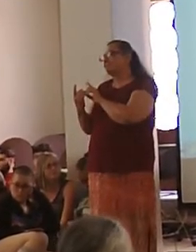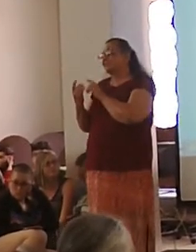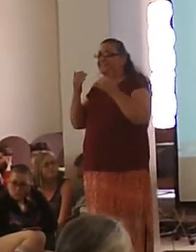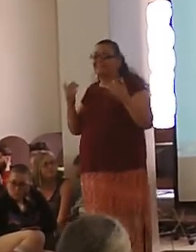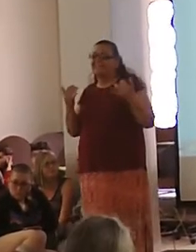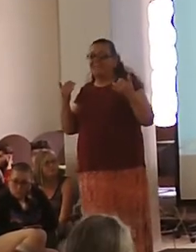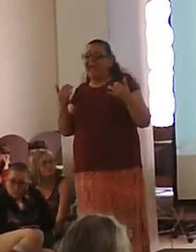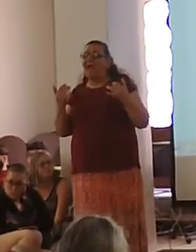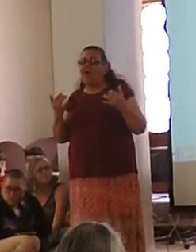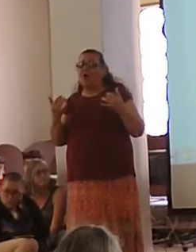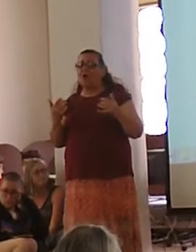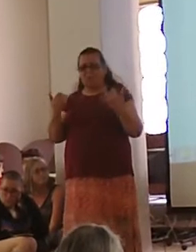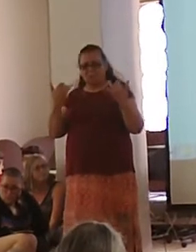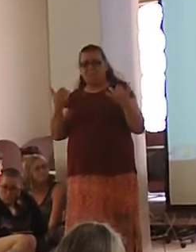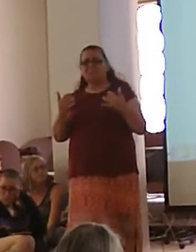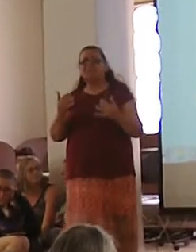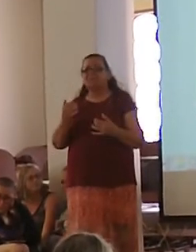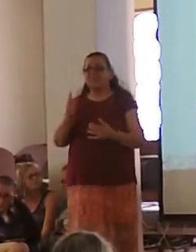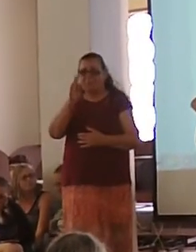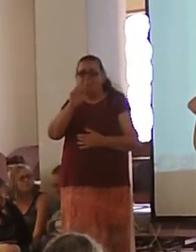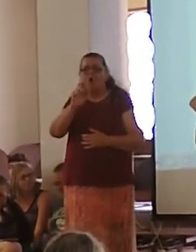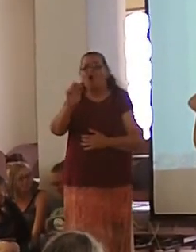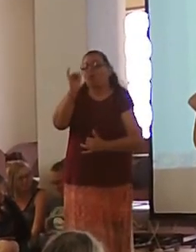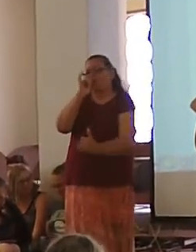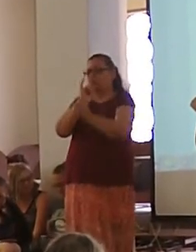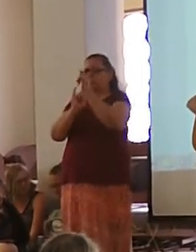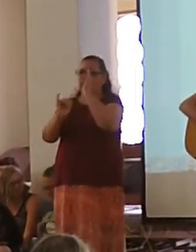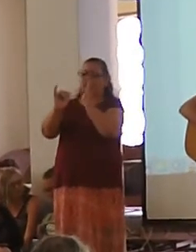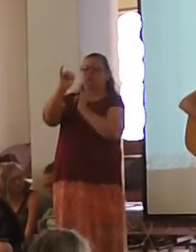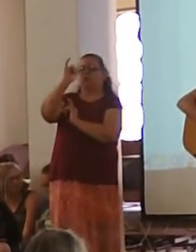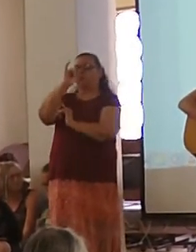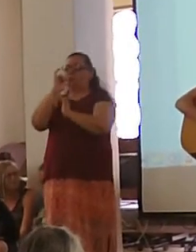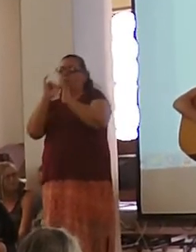Now he's in the bar, drowning in